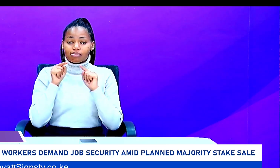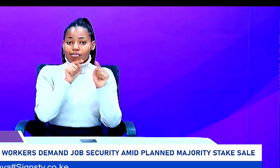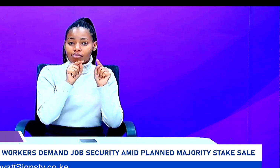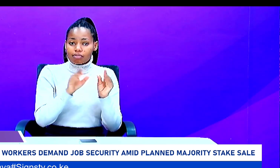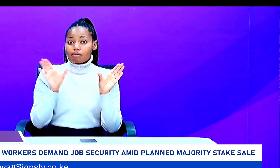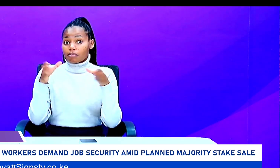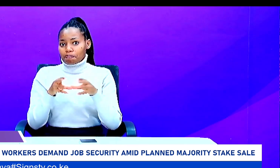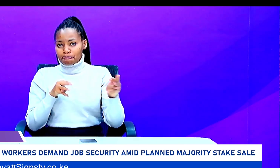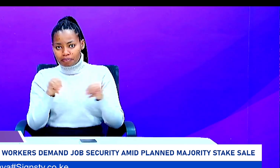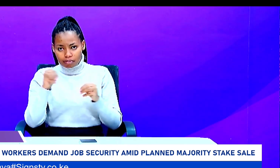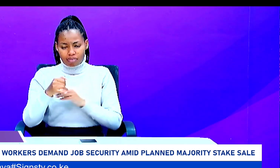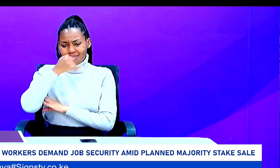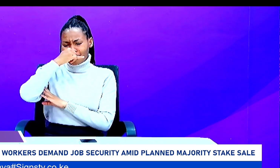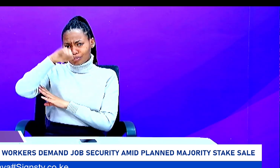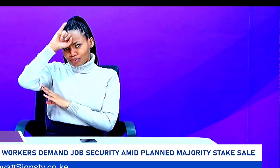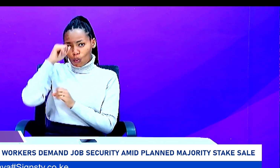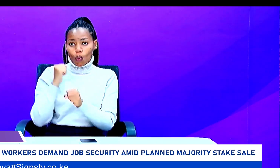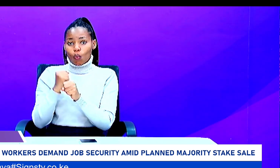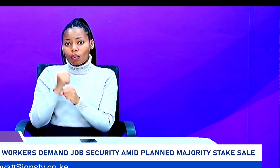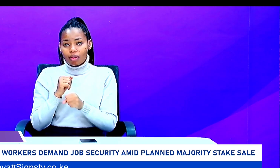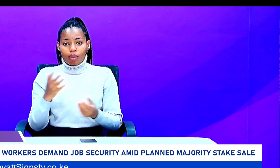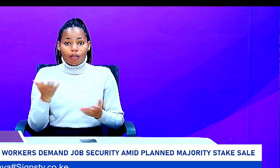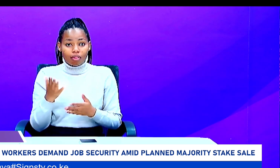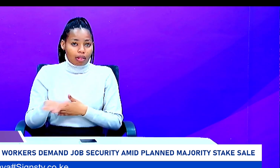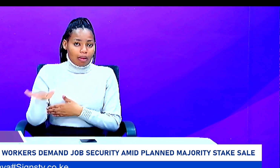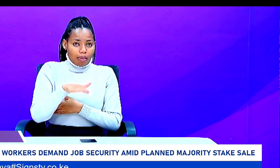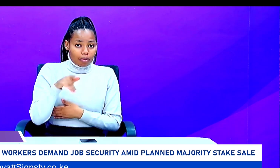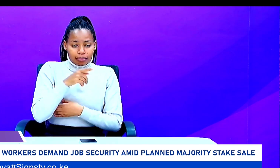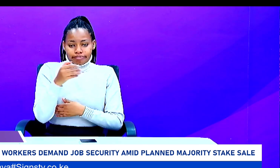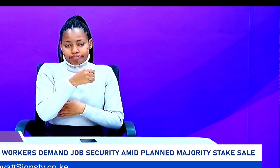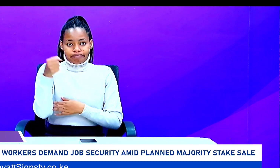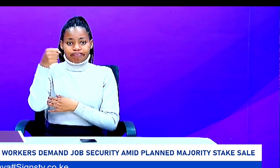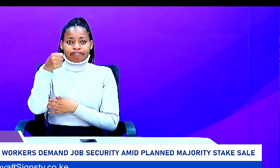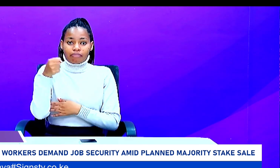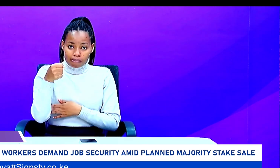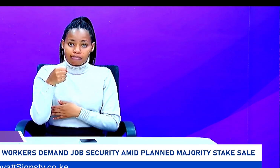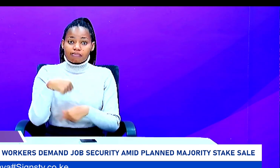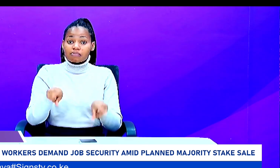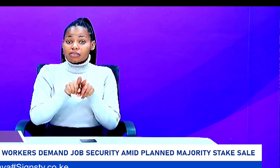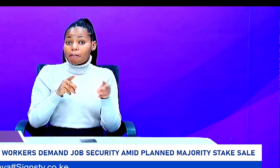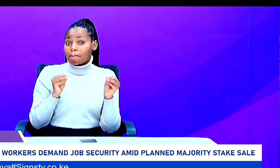of ignoring workers' pleas despite holding several sensitization meetings on the